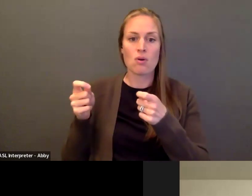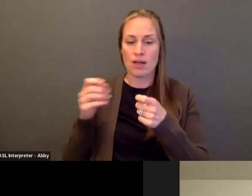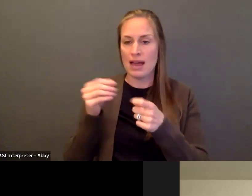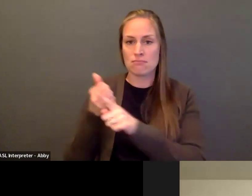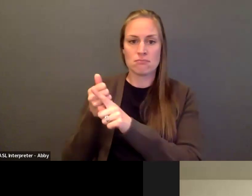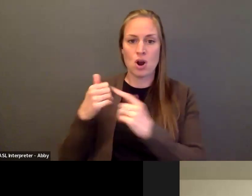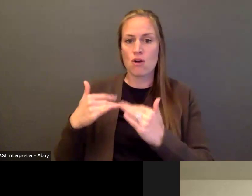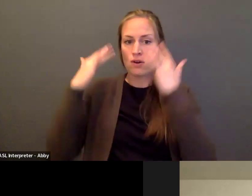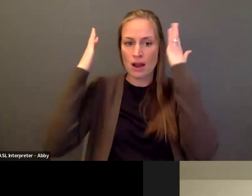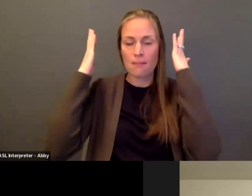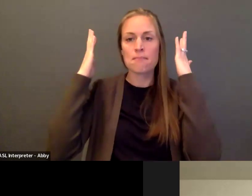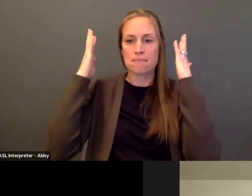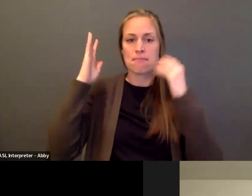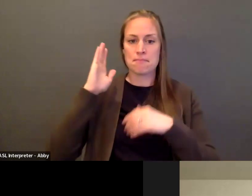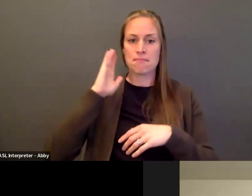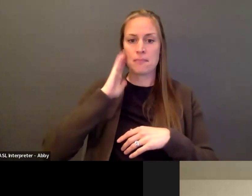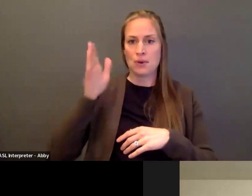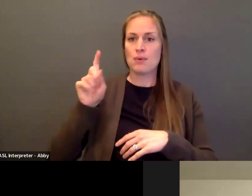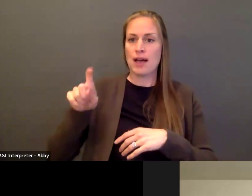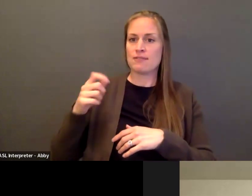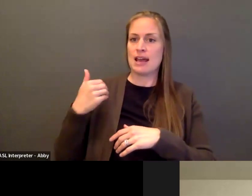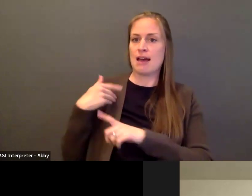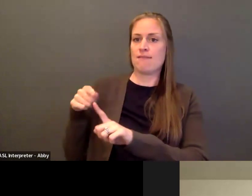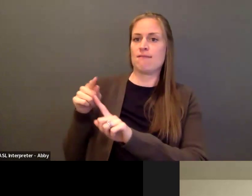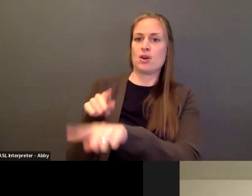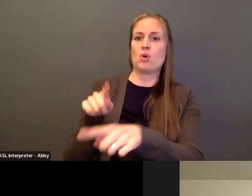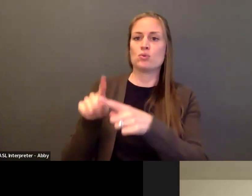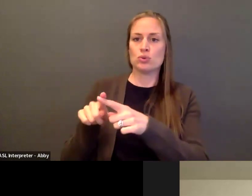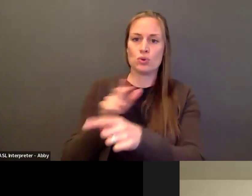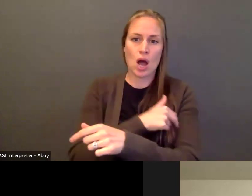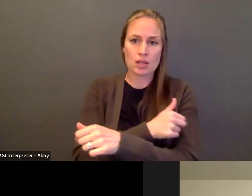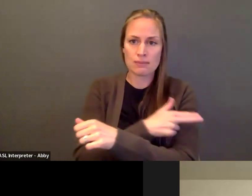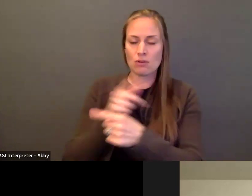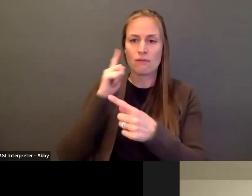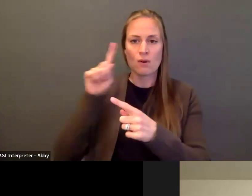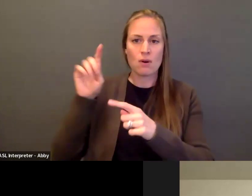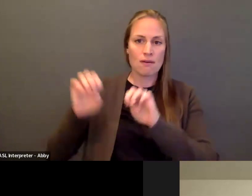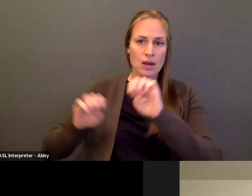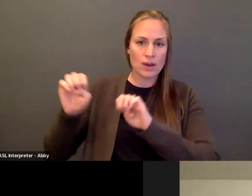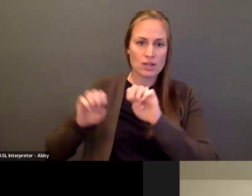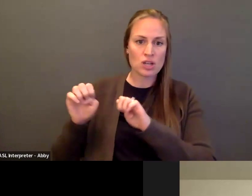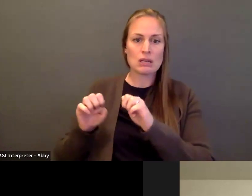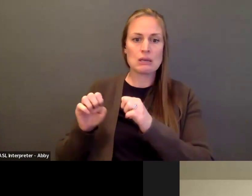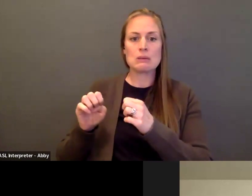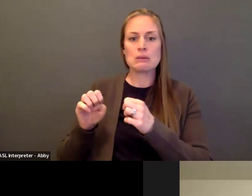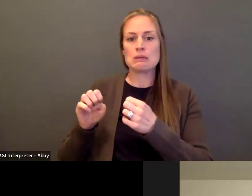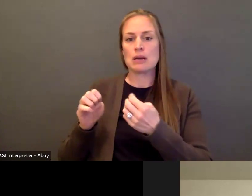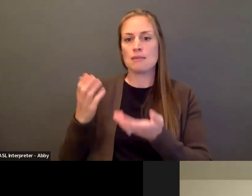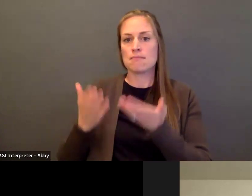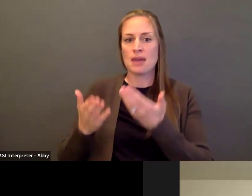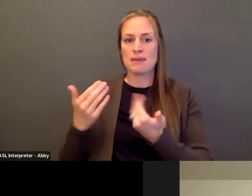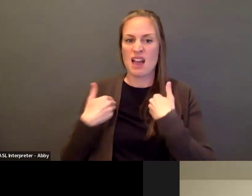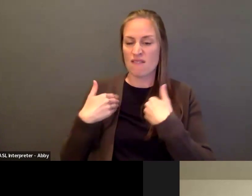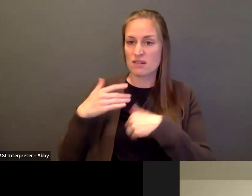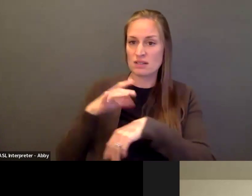go to a hospital, to be evaluated, ideally detained and have a breather. Now, that's its own whole